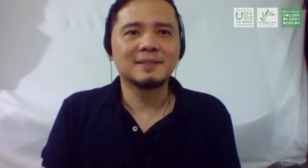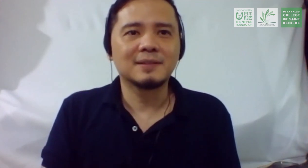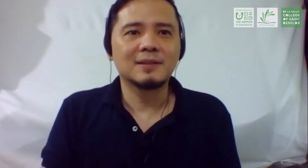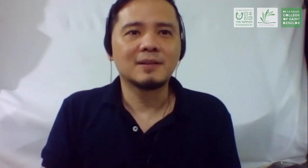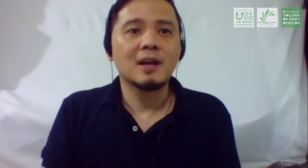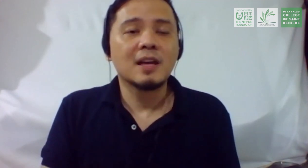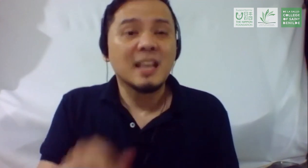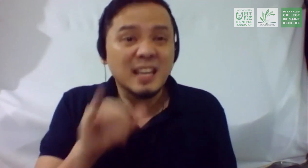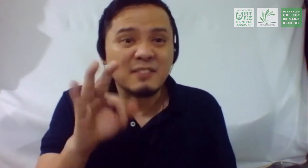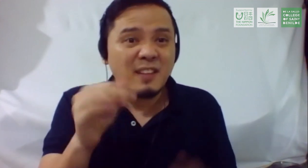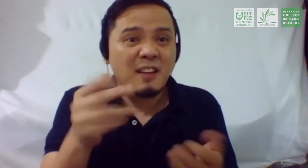midterm.